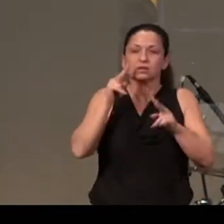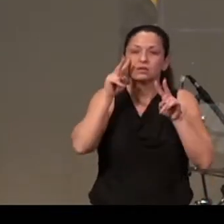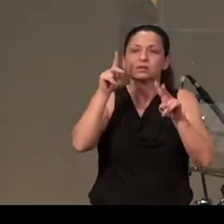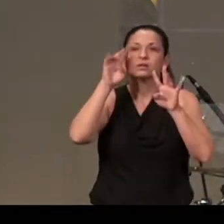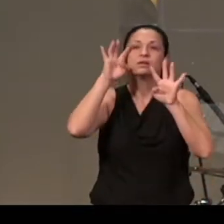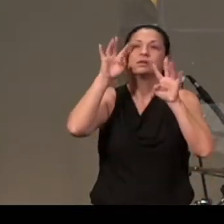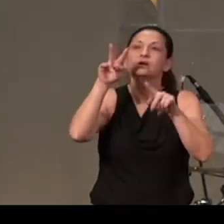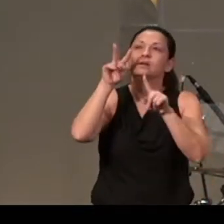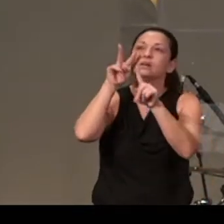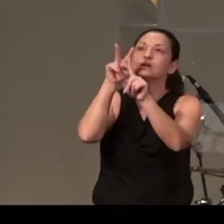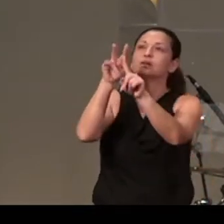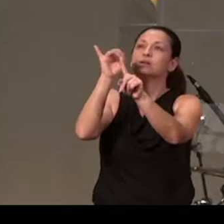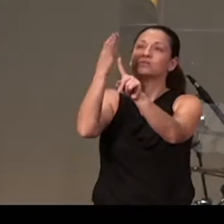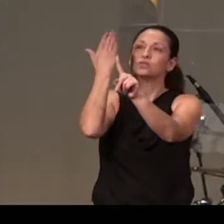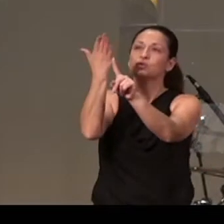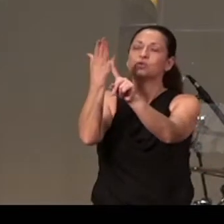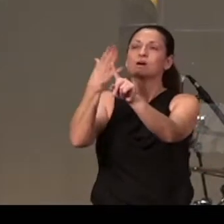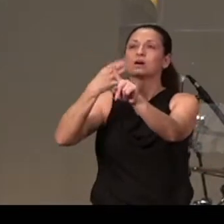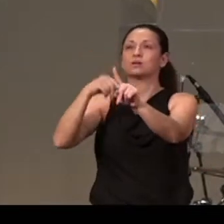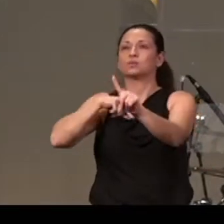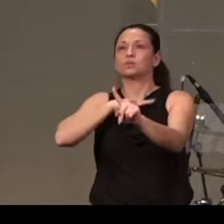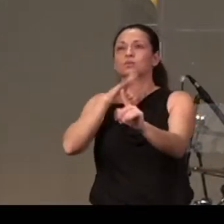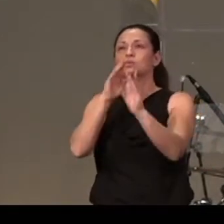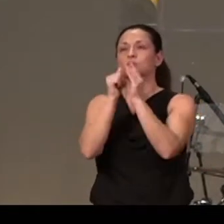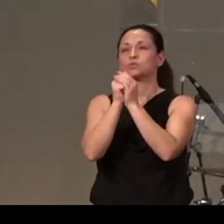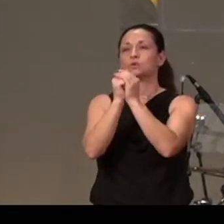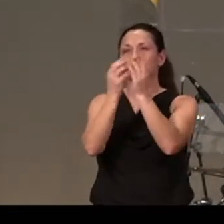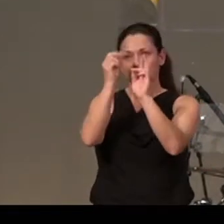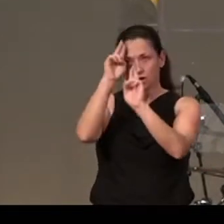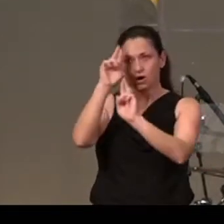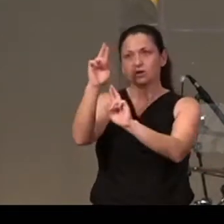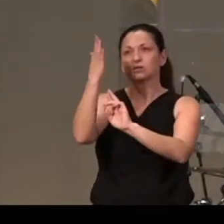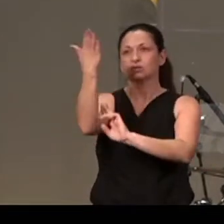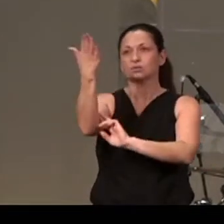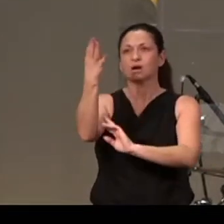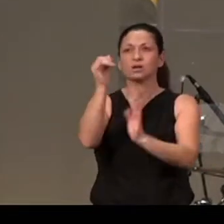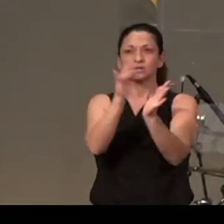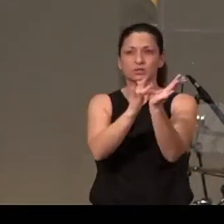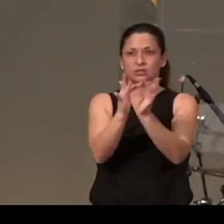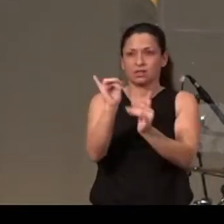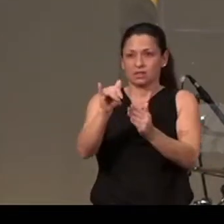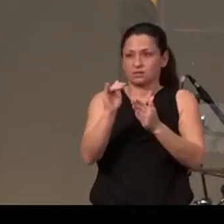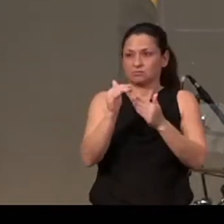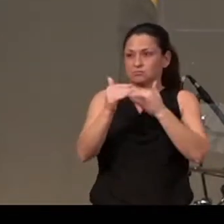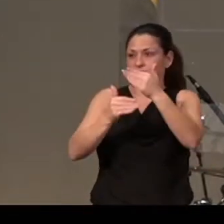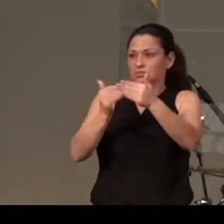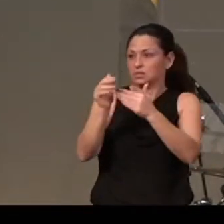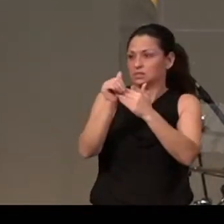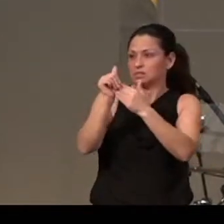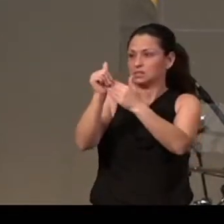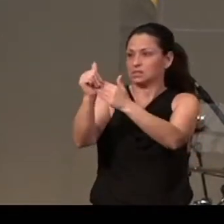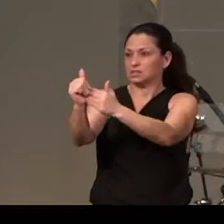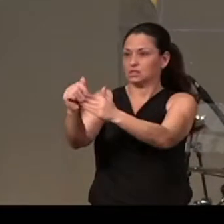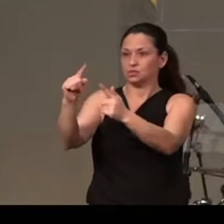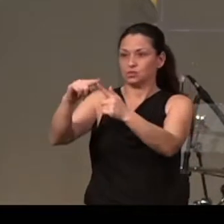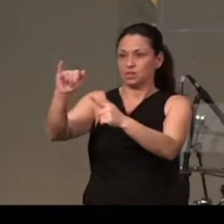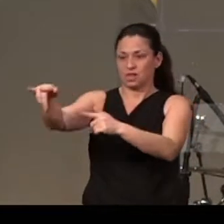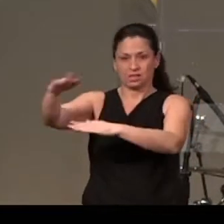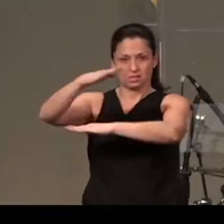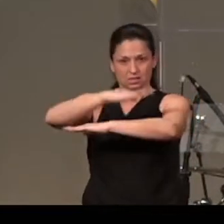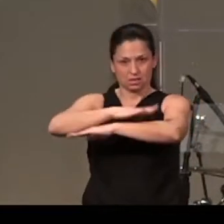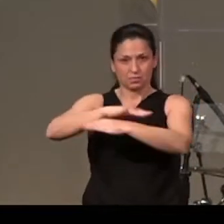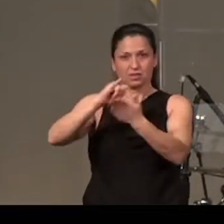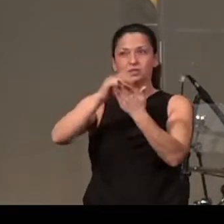you, that we would worship and honor you. And Jesus, as that leads us towards the table that you